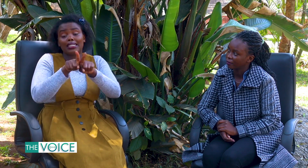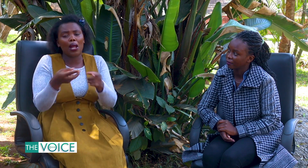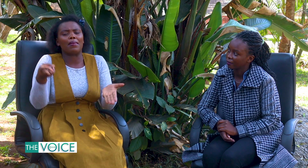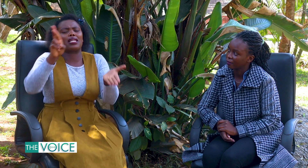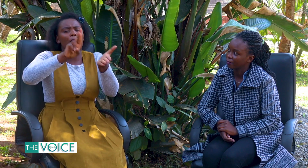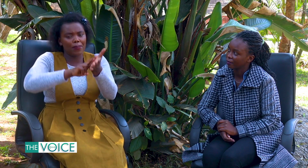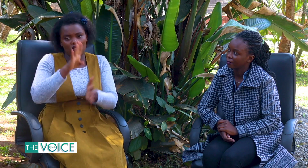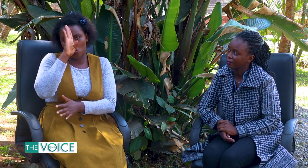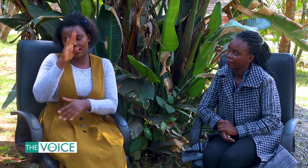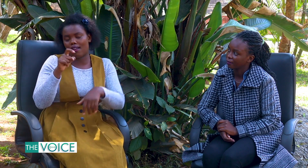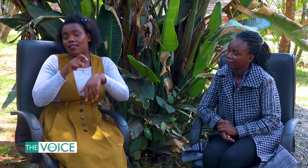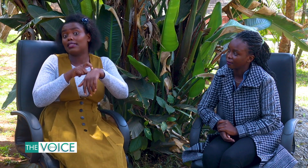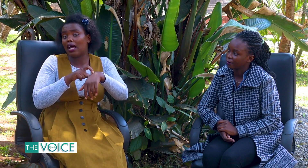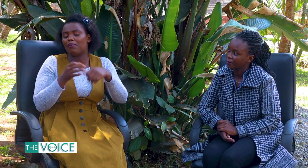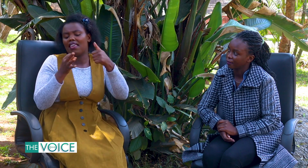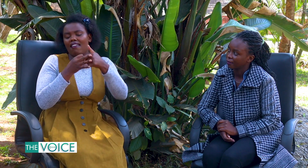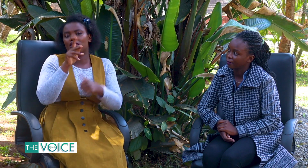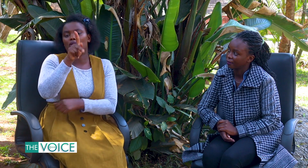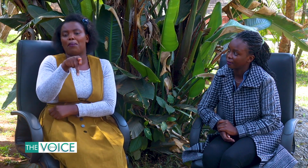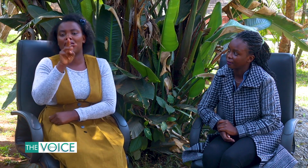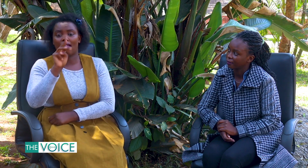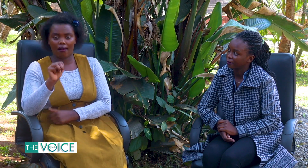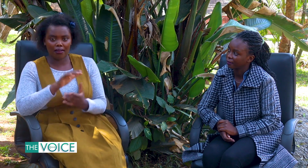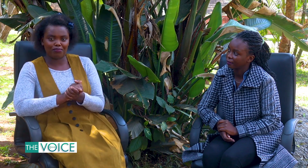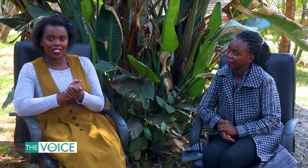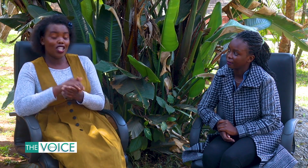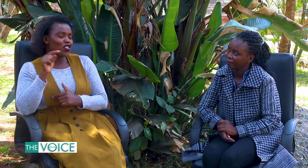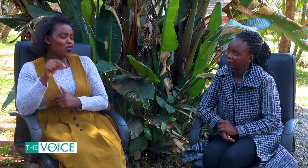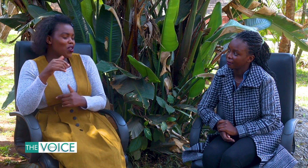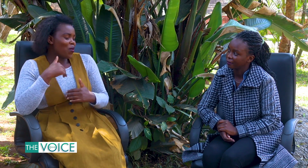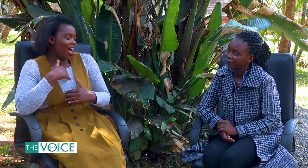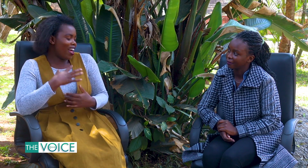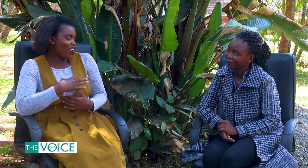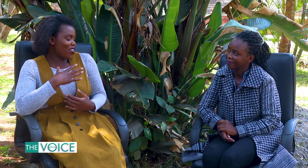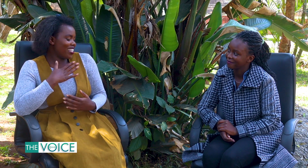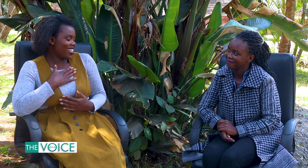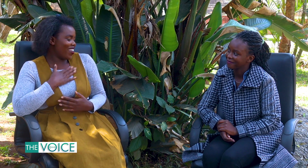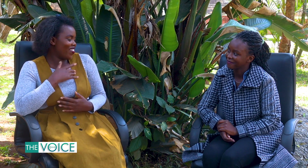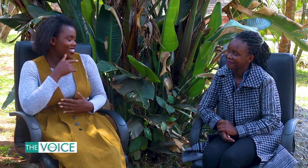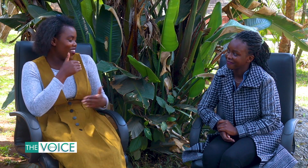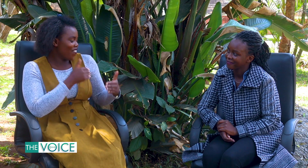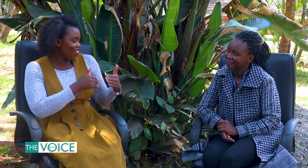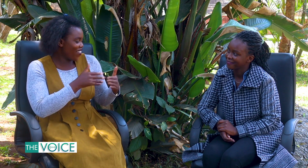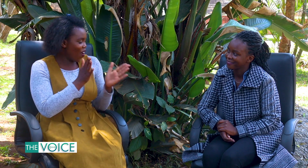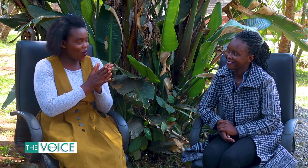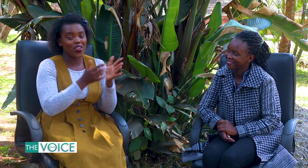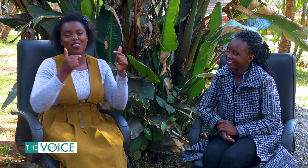always a repeat every Sunday at 8 p.m. Today, I have a